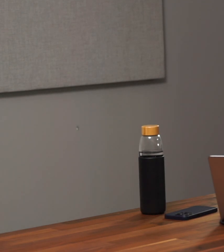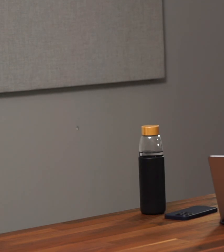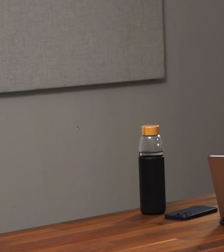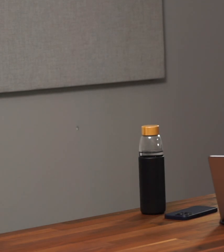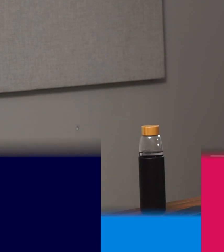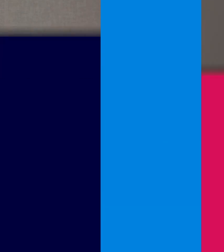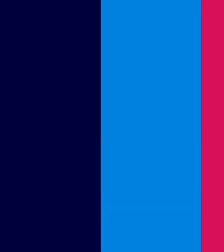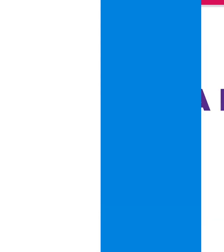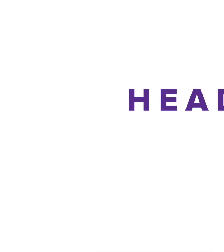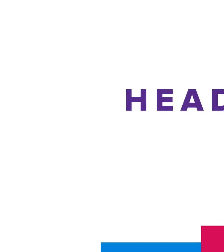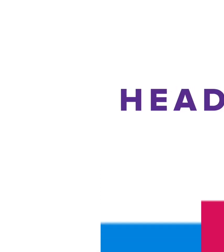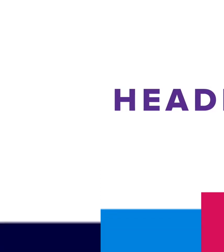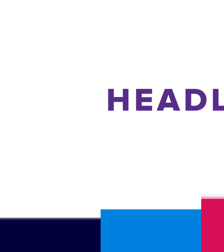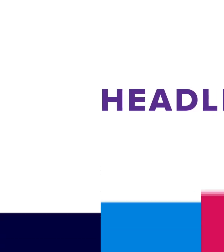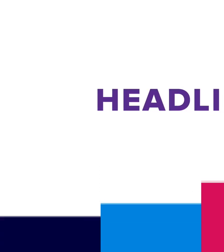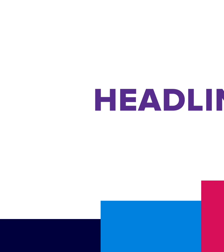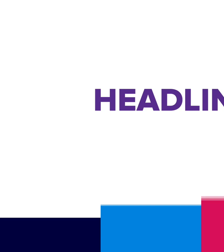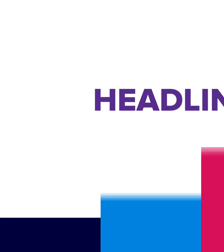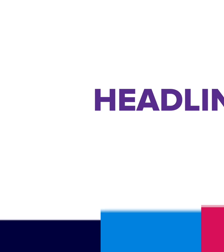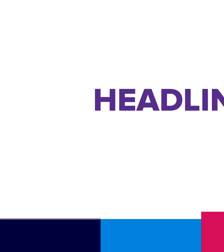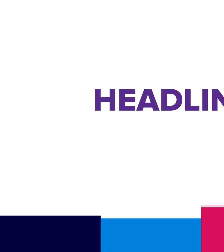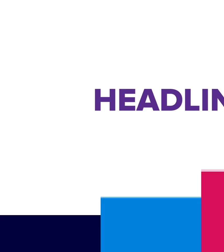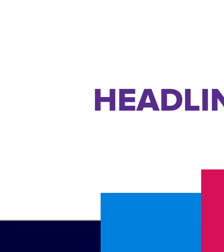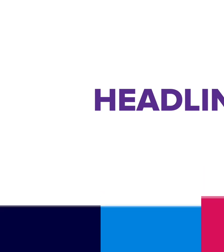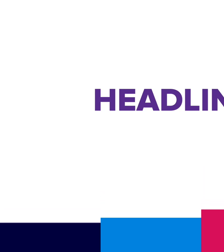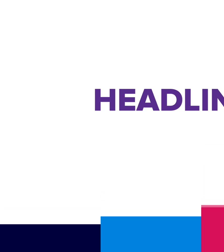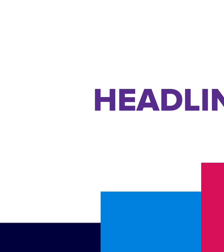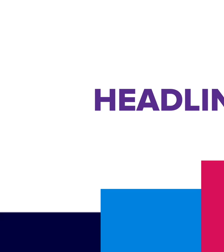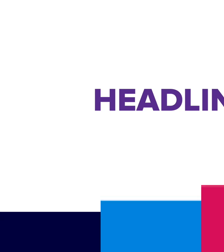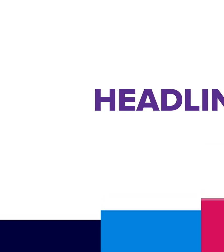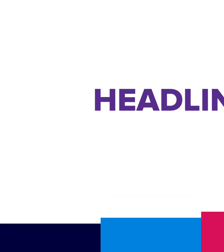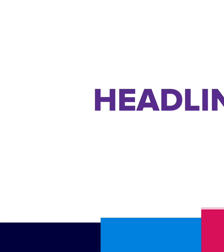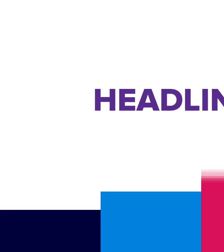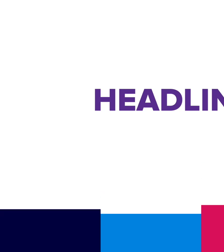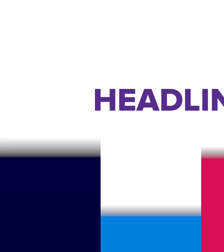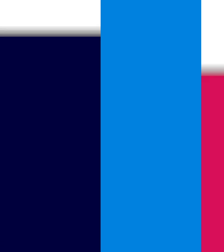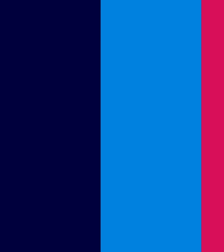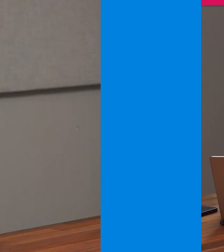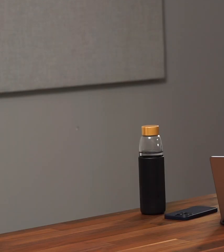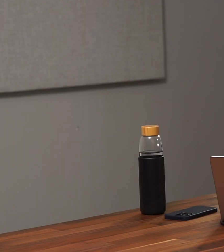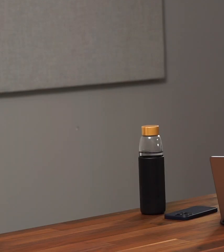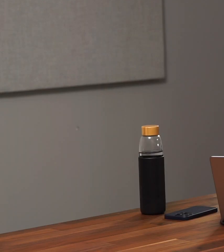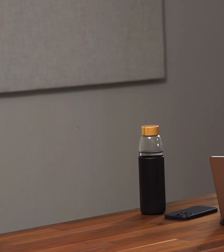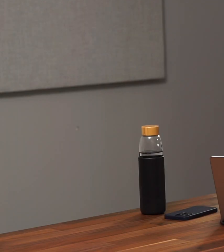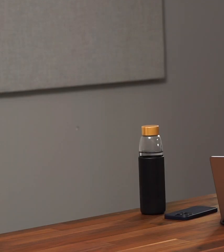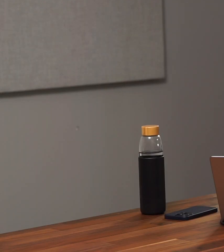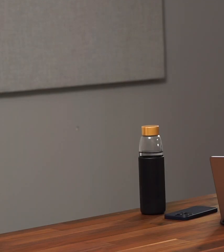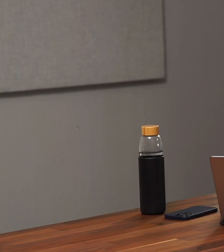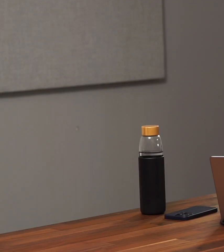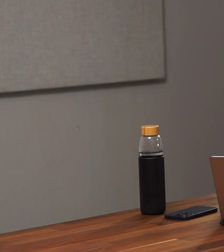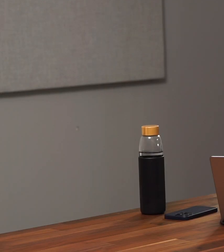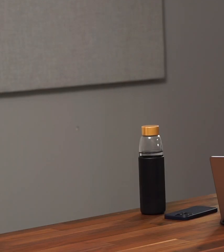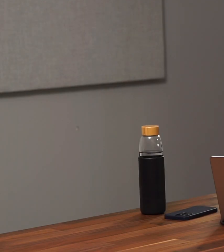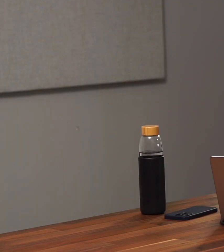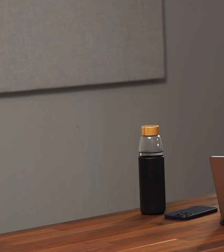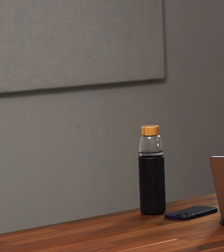our first headline comes from wwt